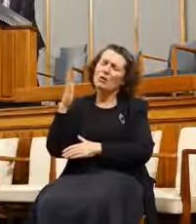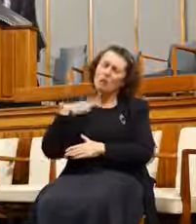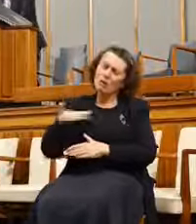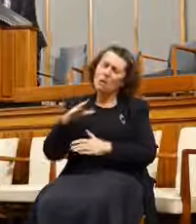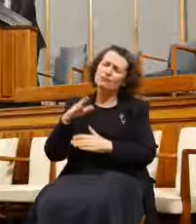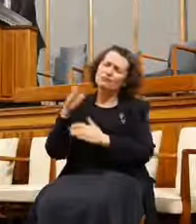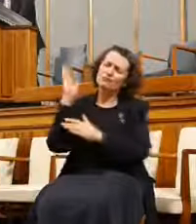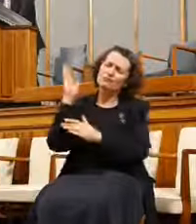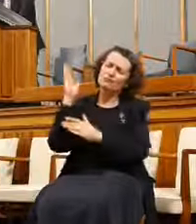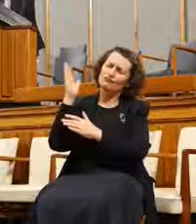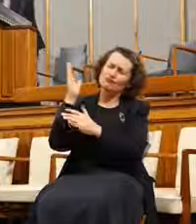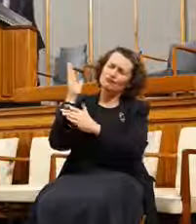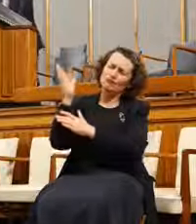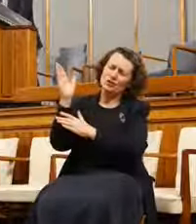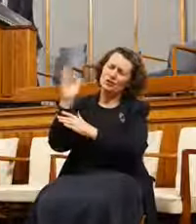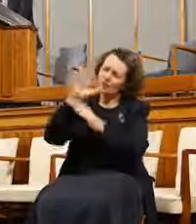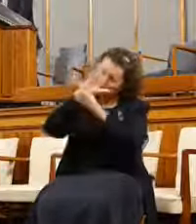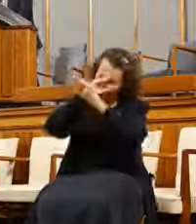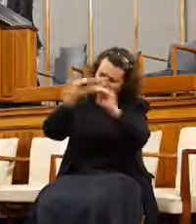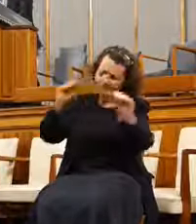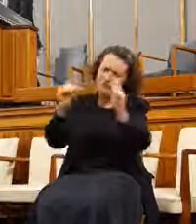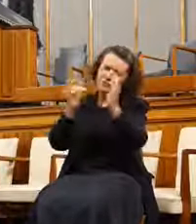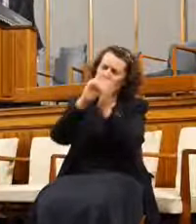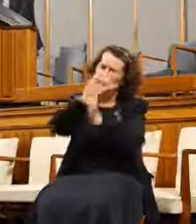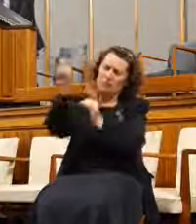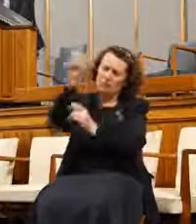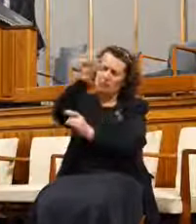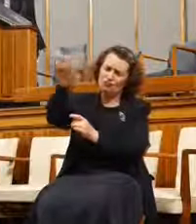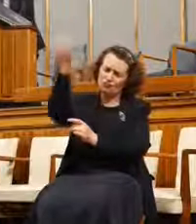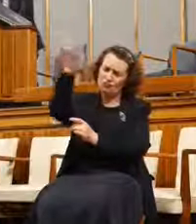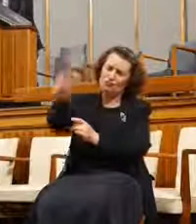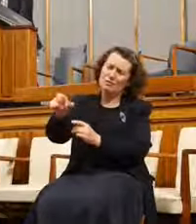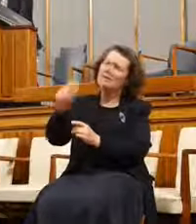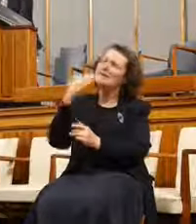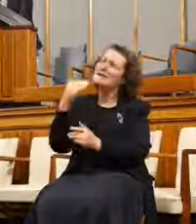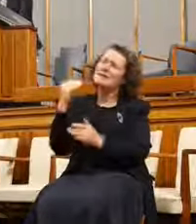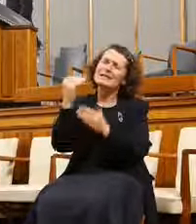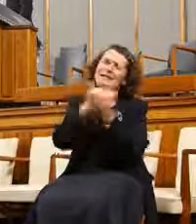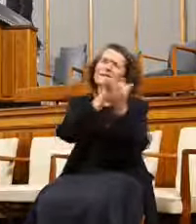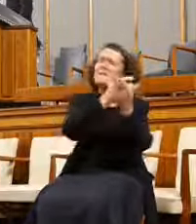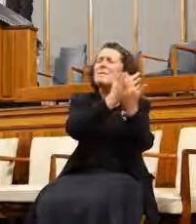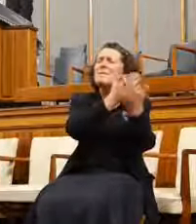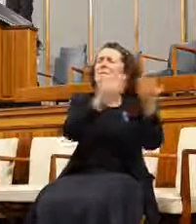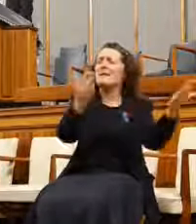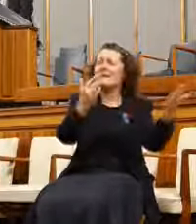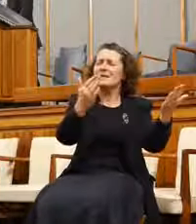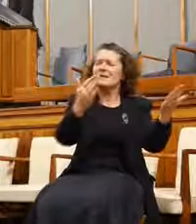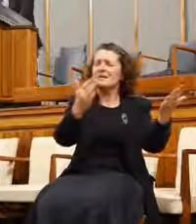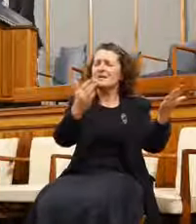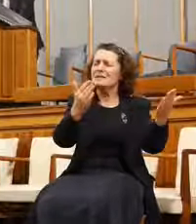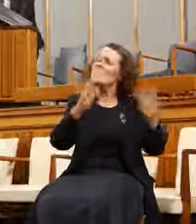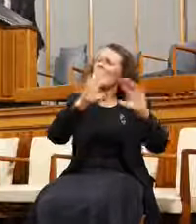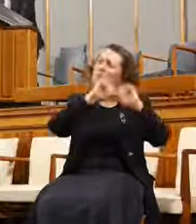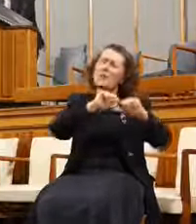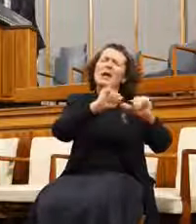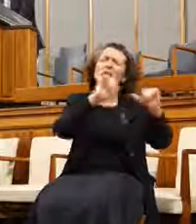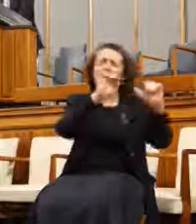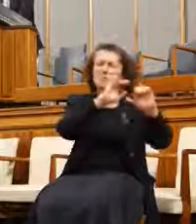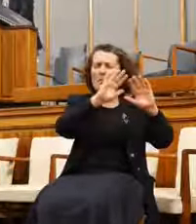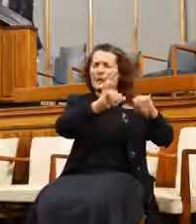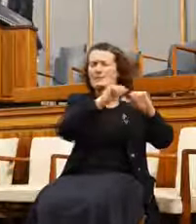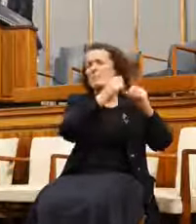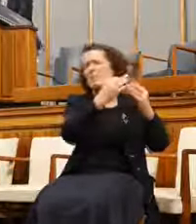and gather in the lost, thy elect, and save souls and bless lives, and look